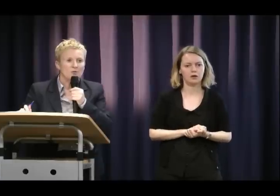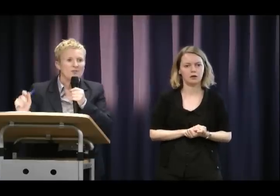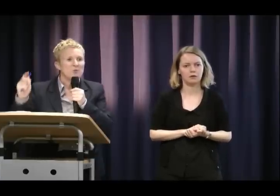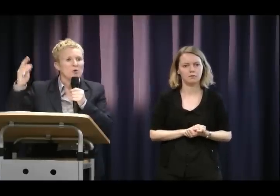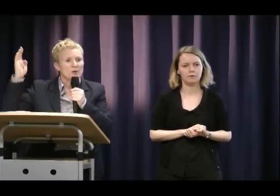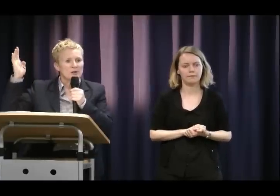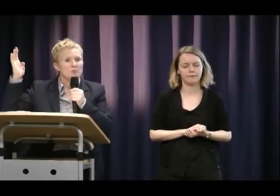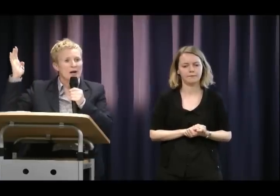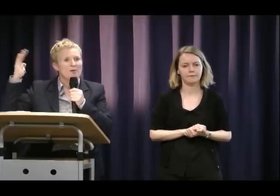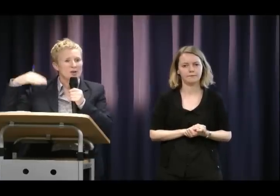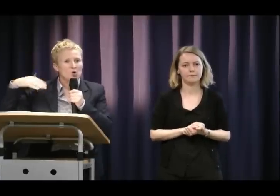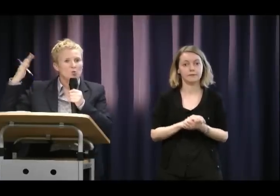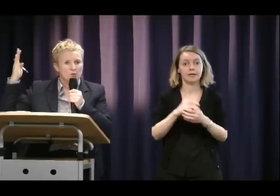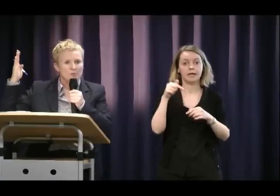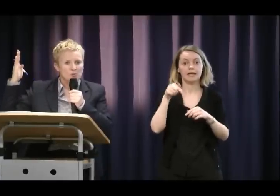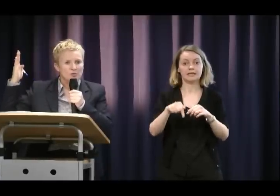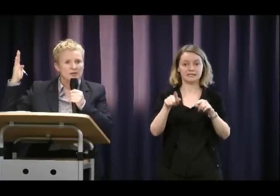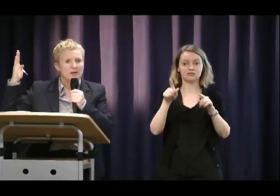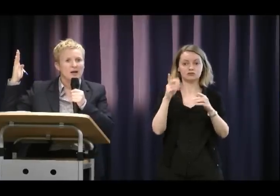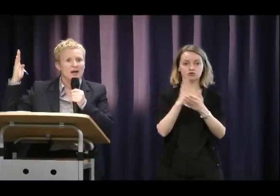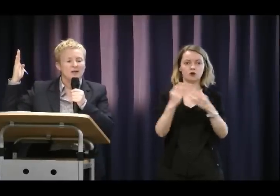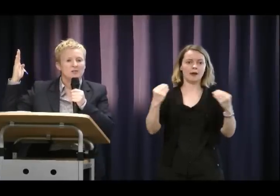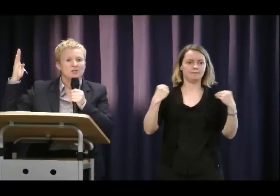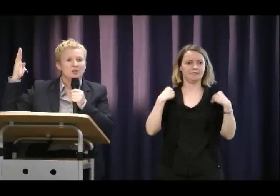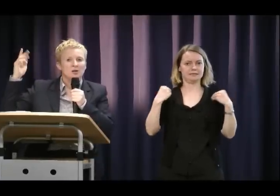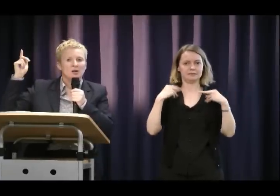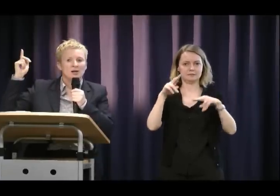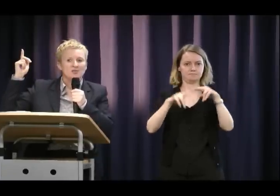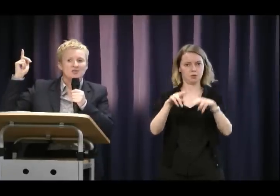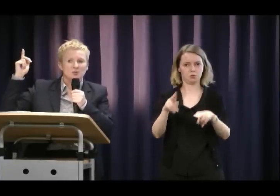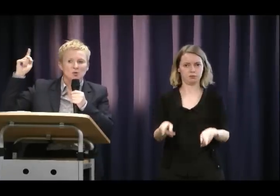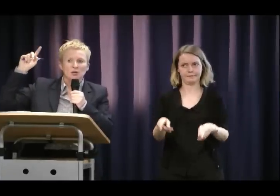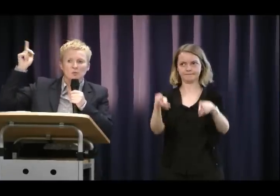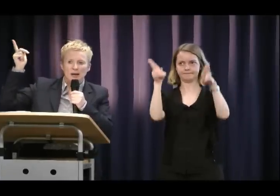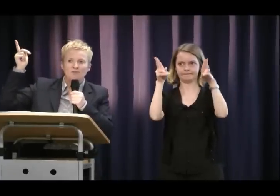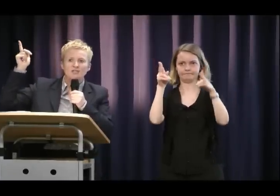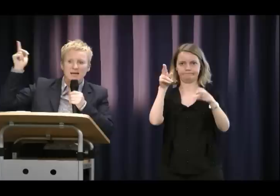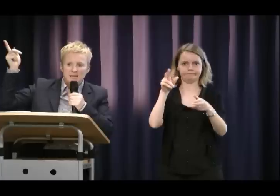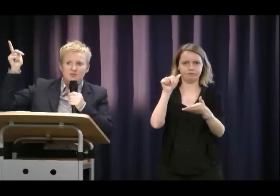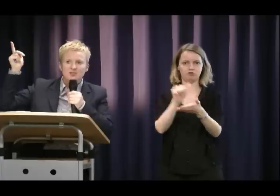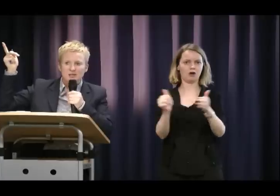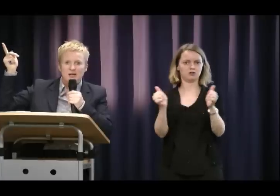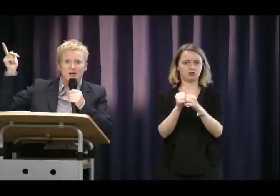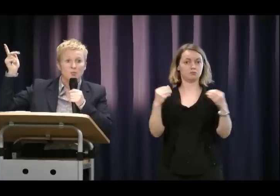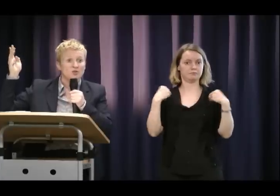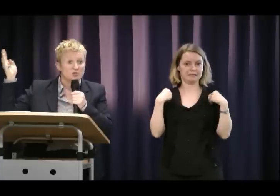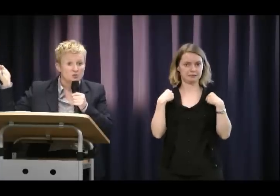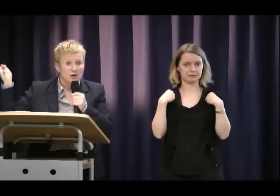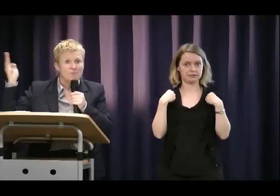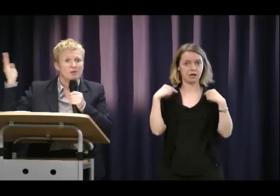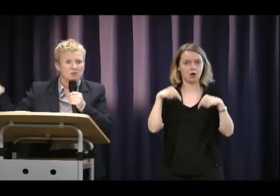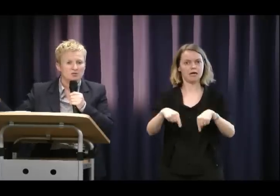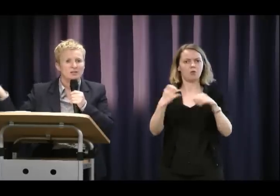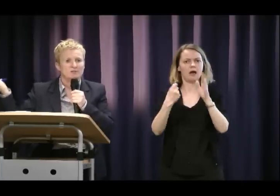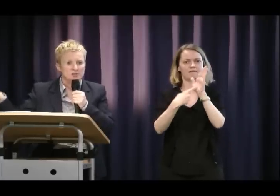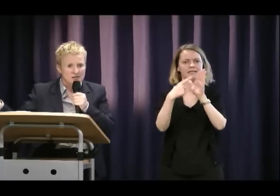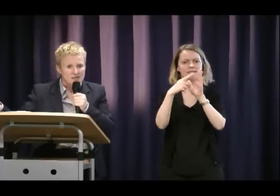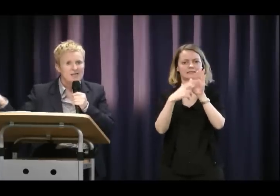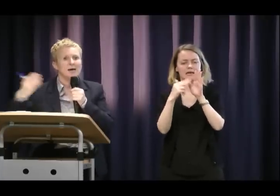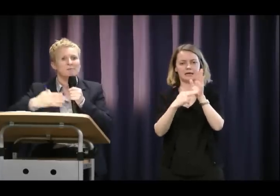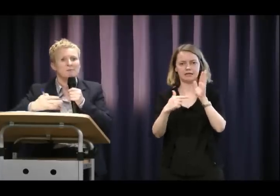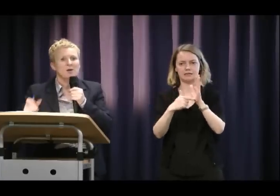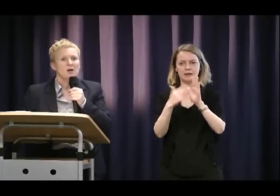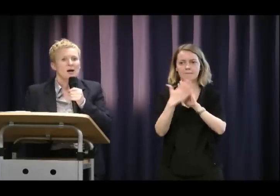the fact that we are in a corporate building, and as I said earlier, we have tenants here, which is great because it gives